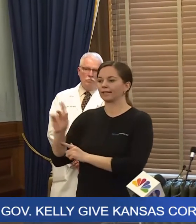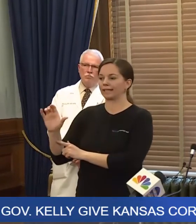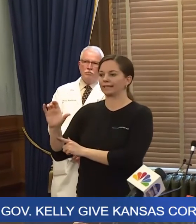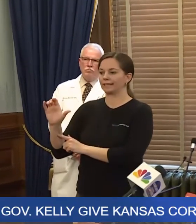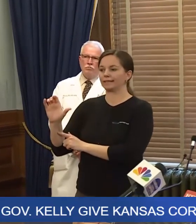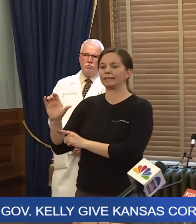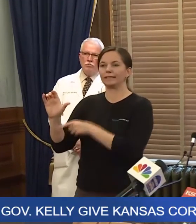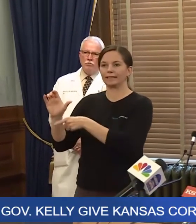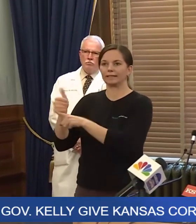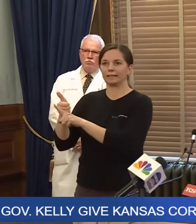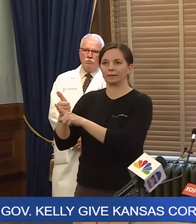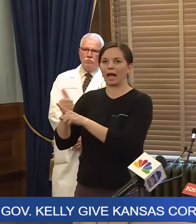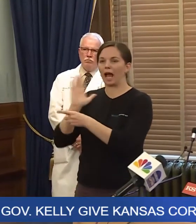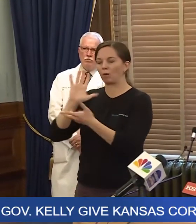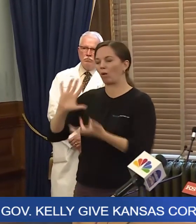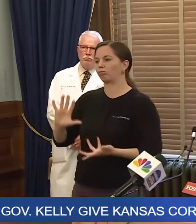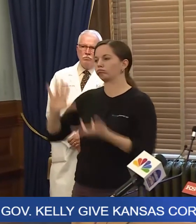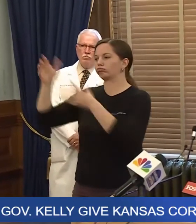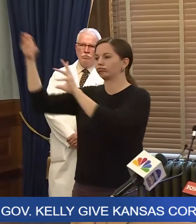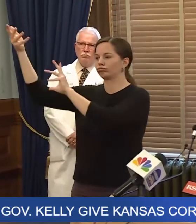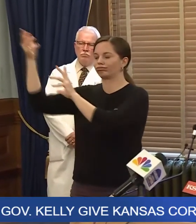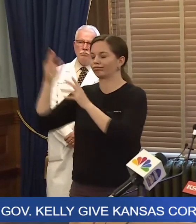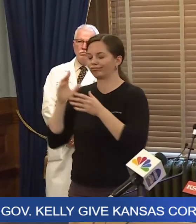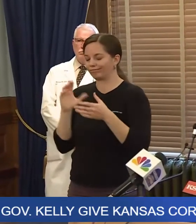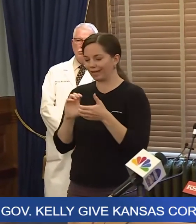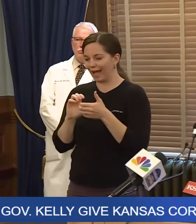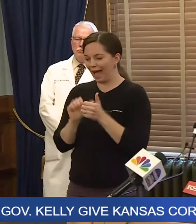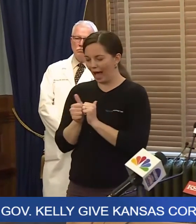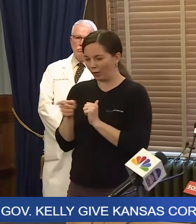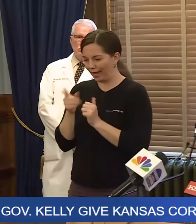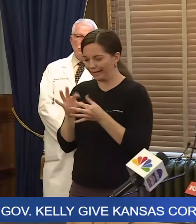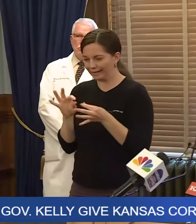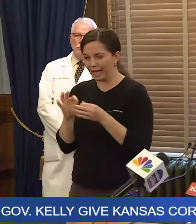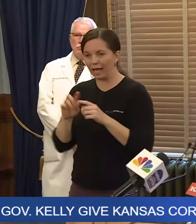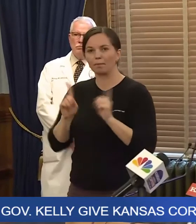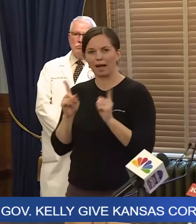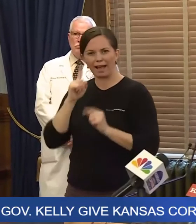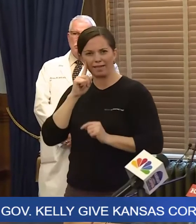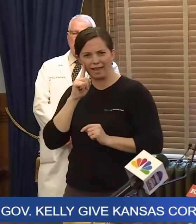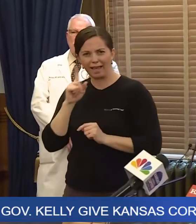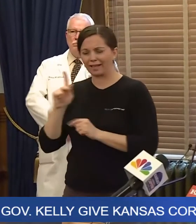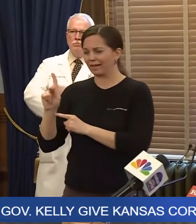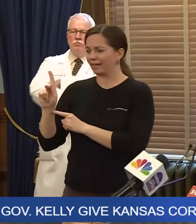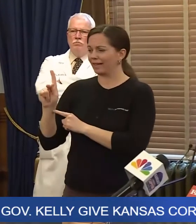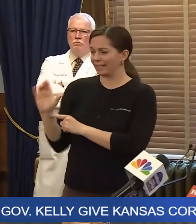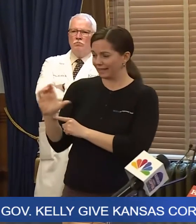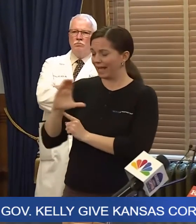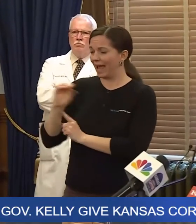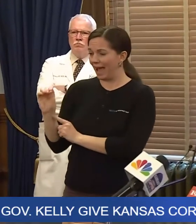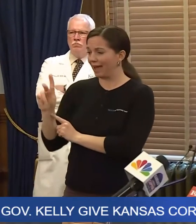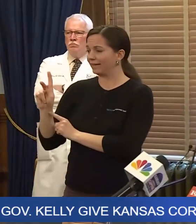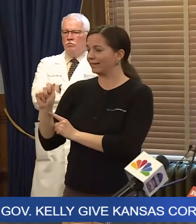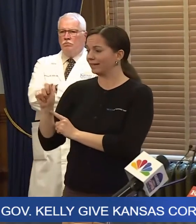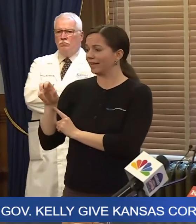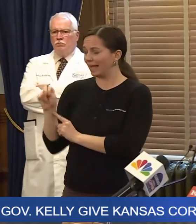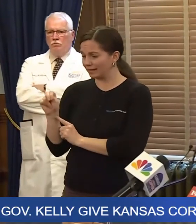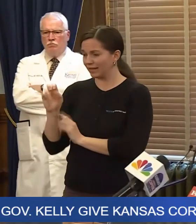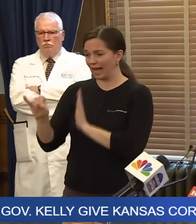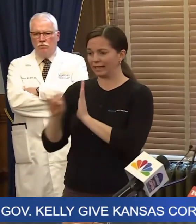I'm going to mess up the terminology, Hotspot. but a place of interest, and I think Kansas was also identified as having a growing number of